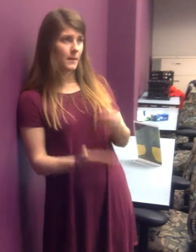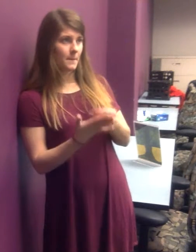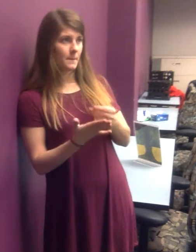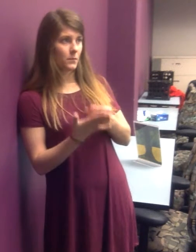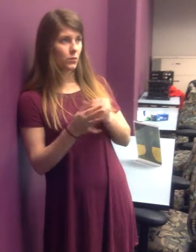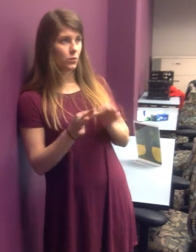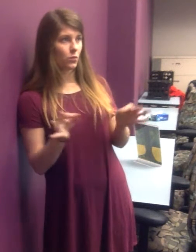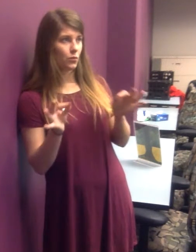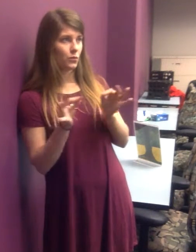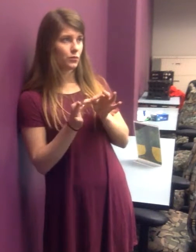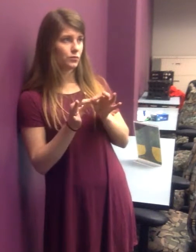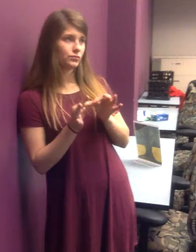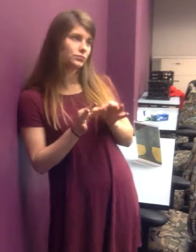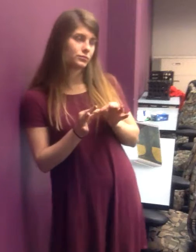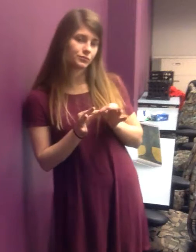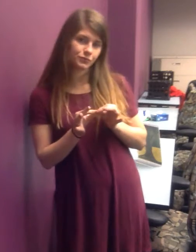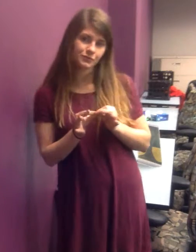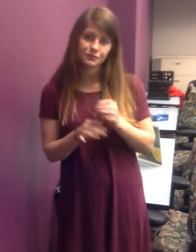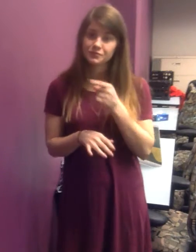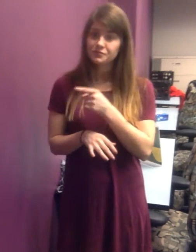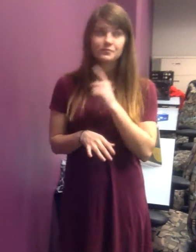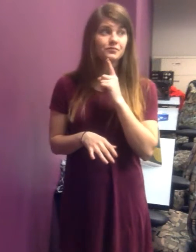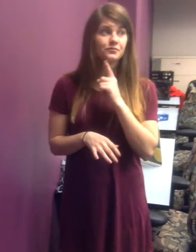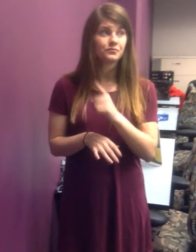and the Republican side is if you buy into green energy or if you play